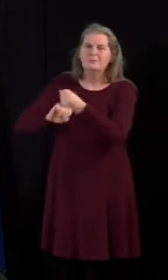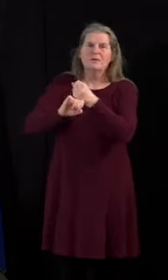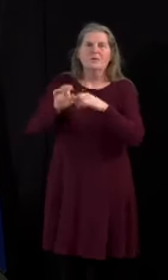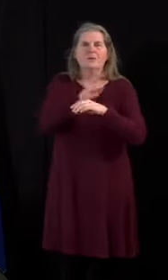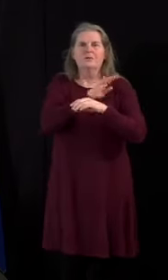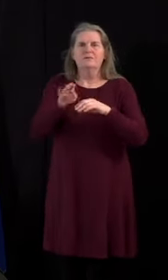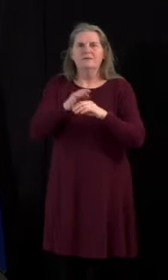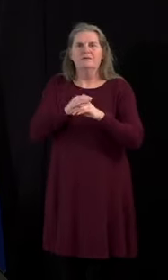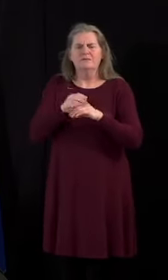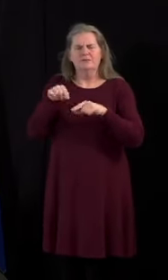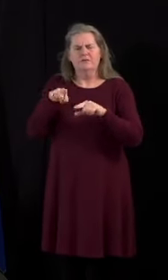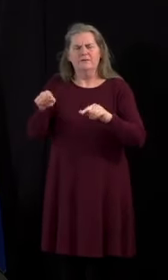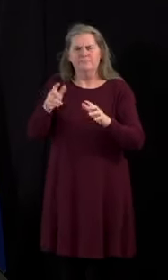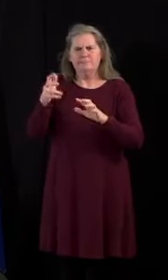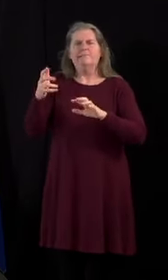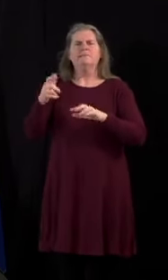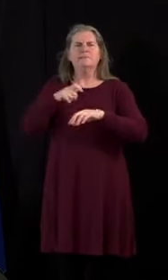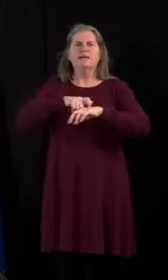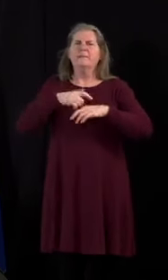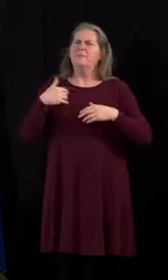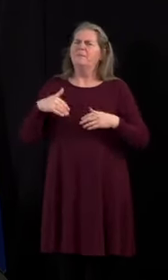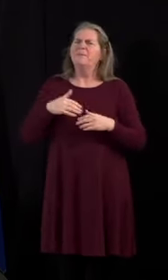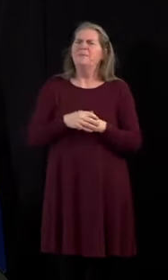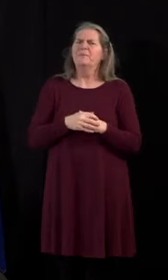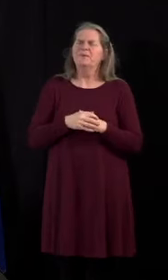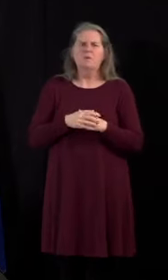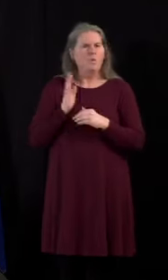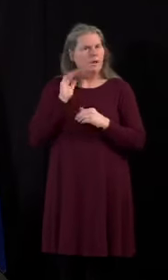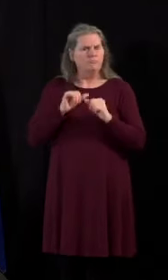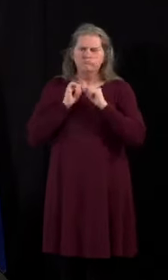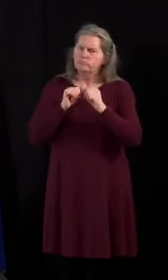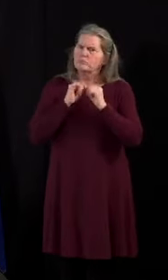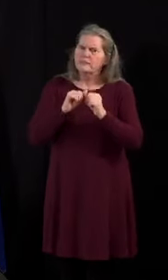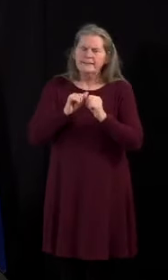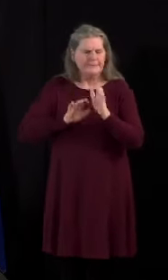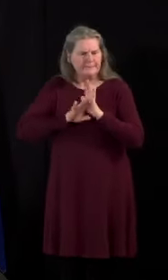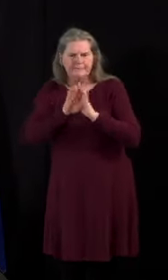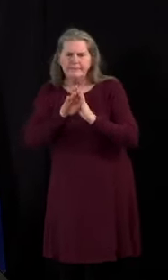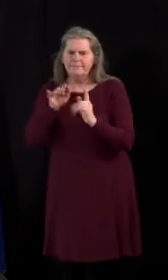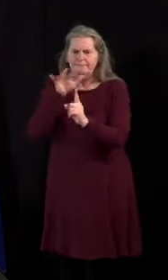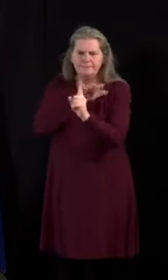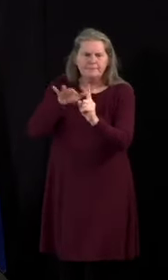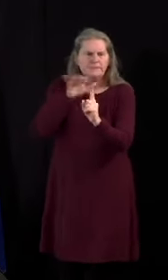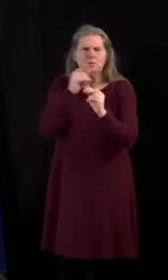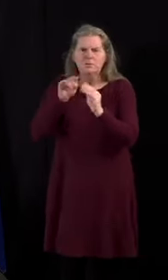very unsettling time. These efforts are ongoing, and we